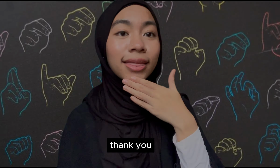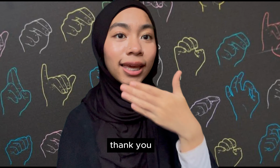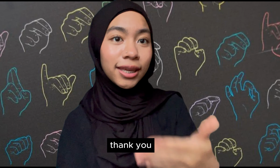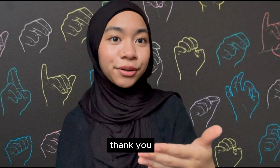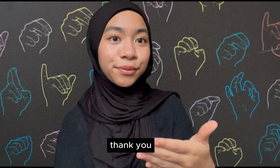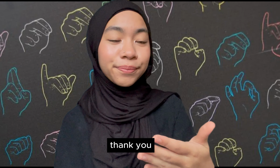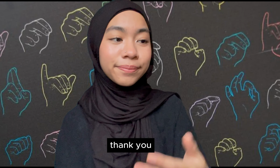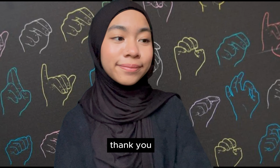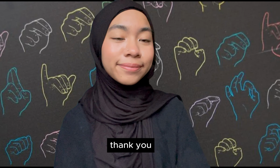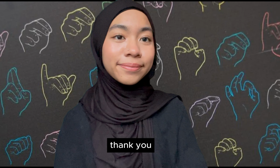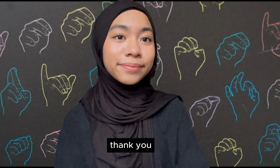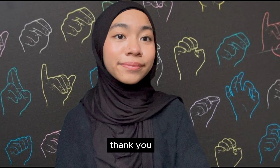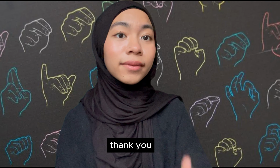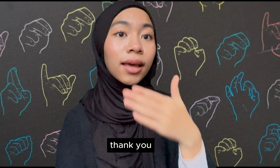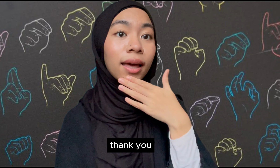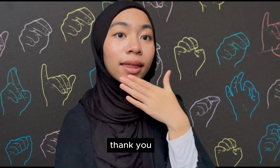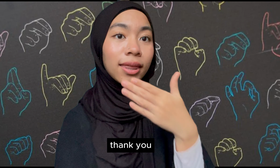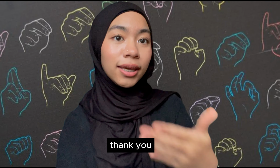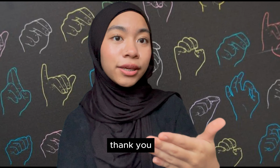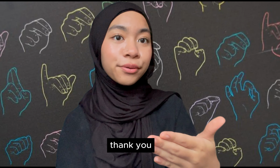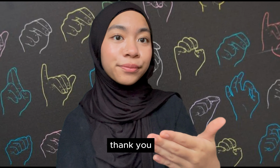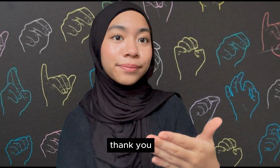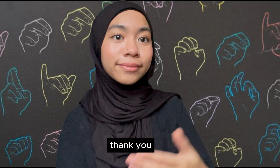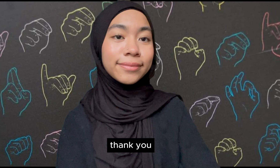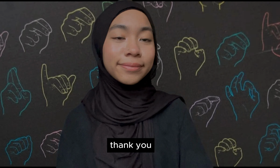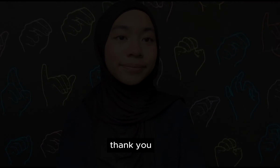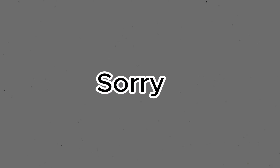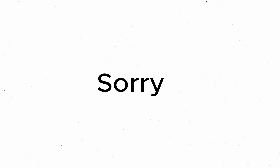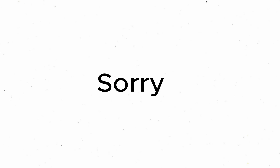Thank you. Thank you.